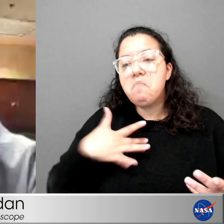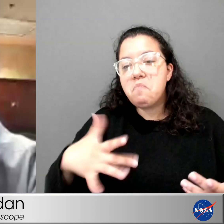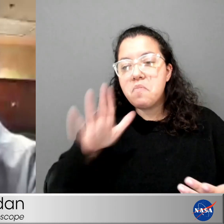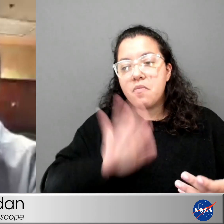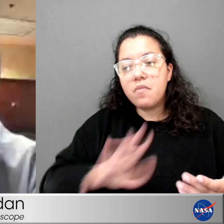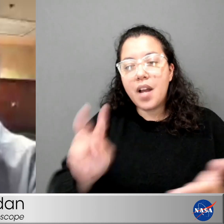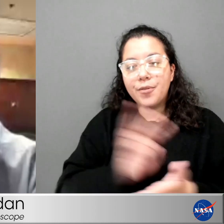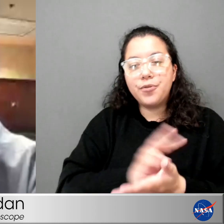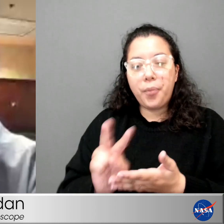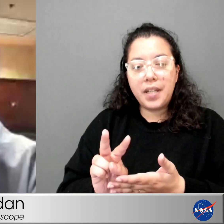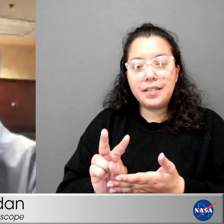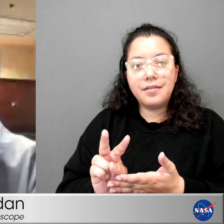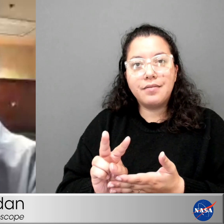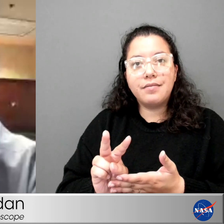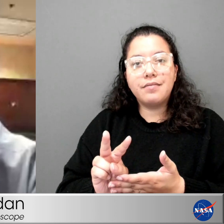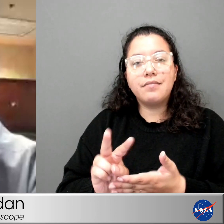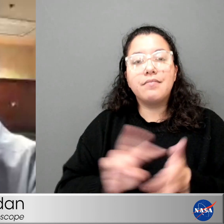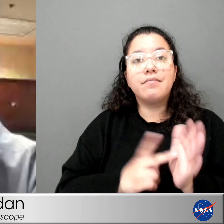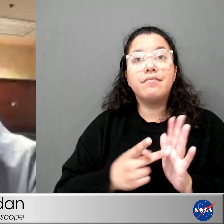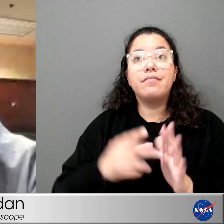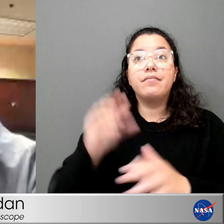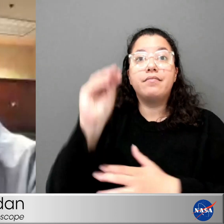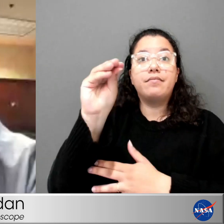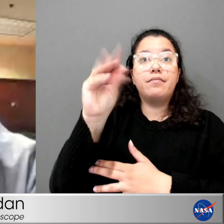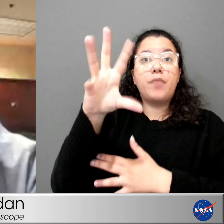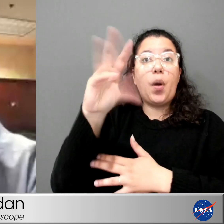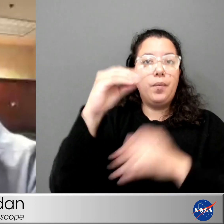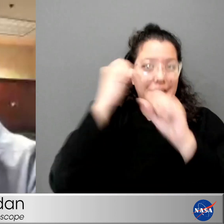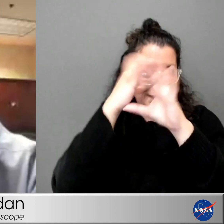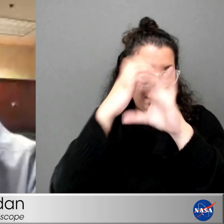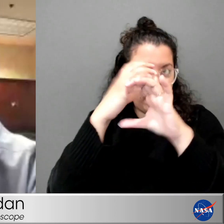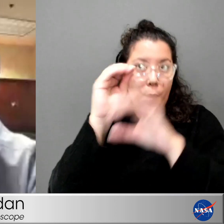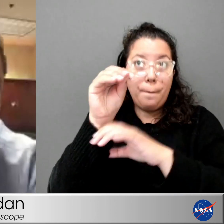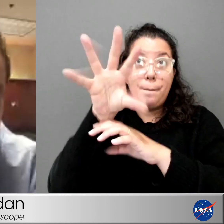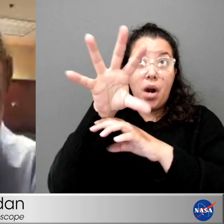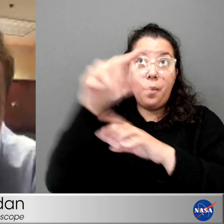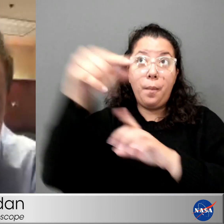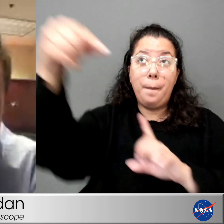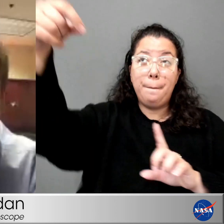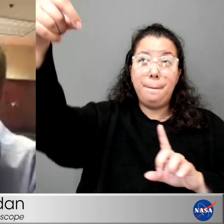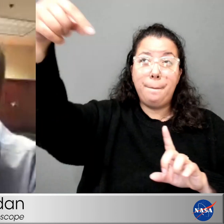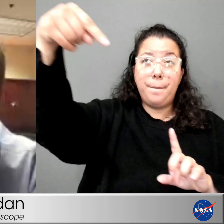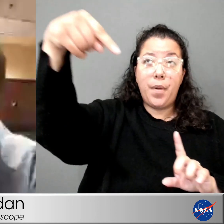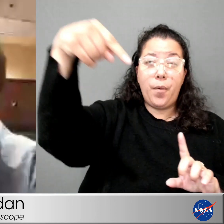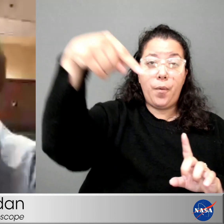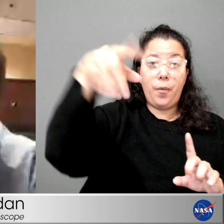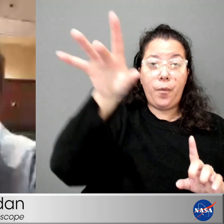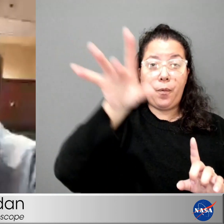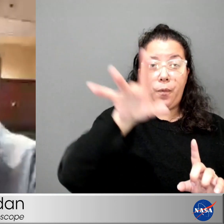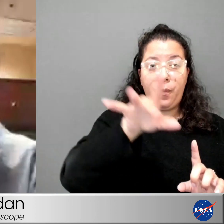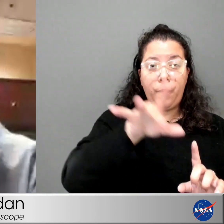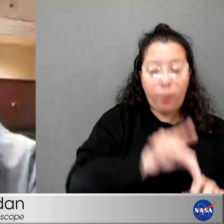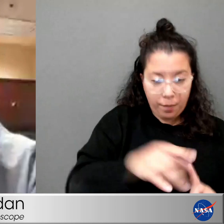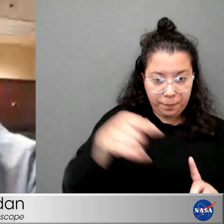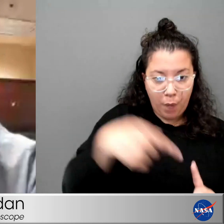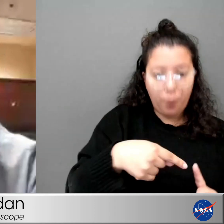from actually taking the data on the telescope, getting it down, processing the data to a very high level of